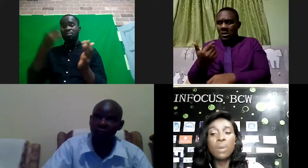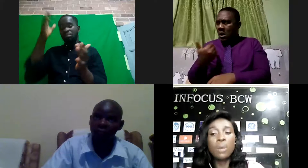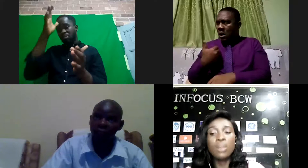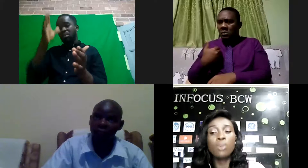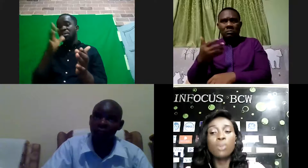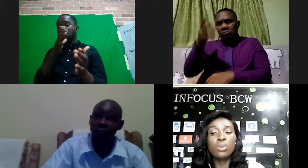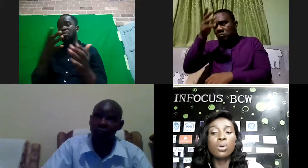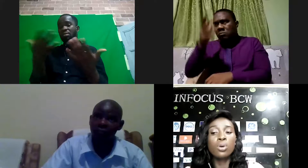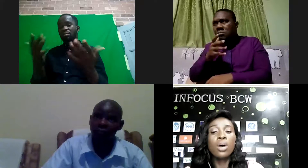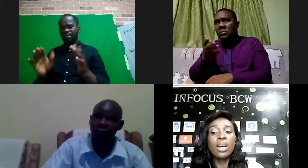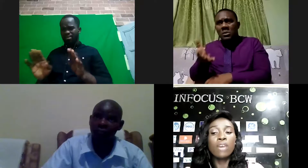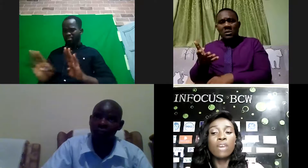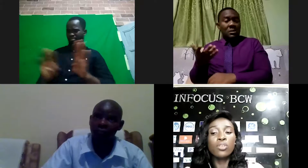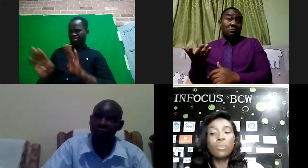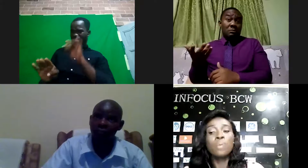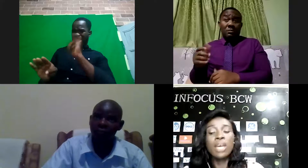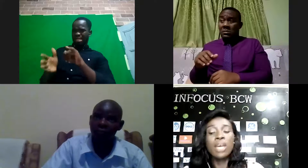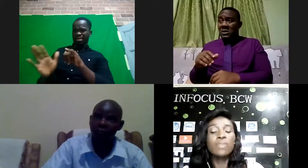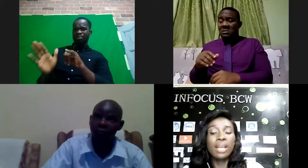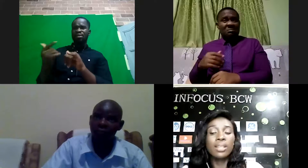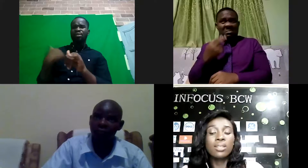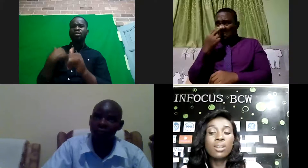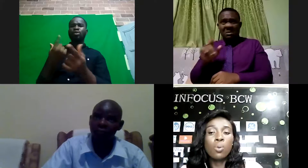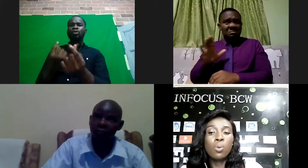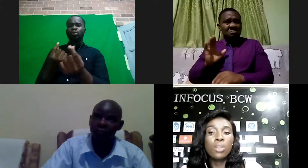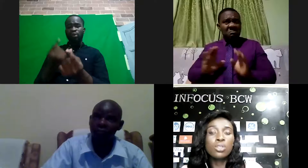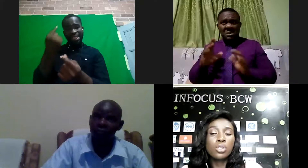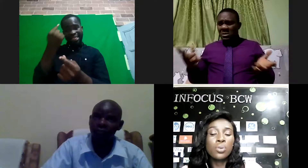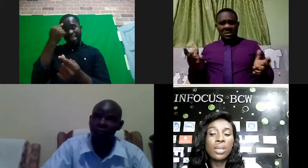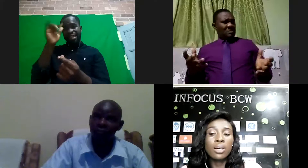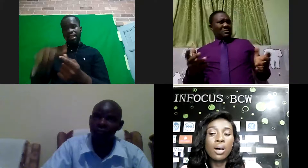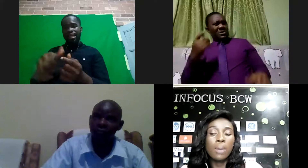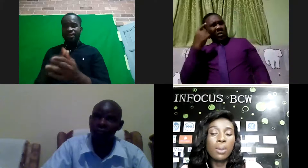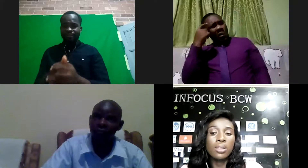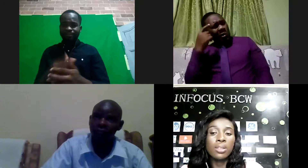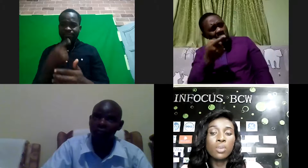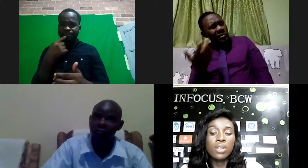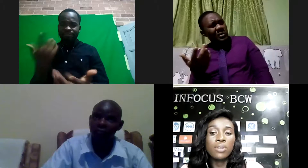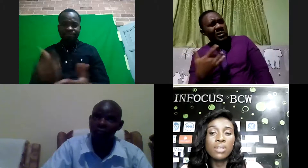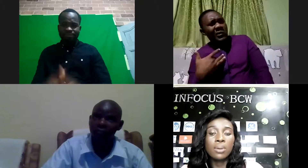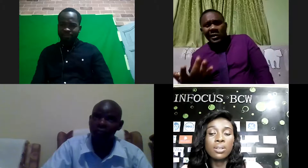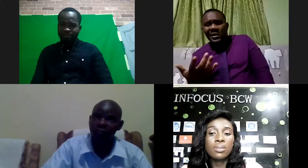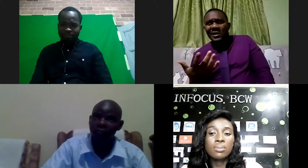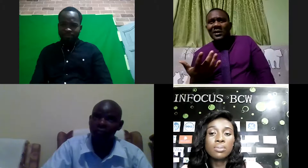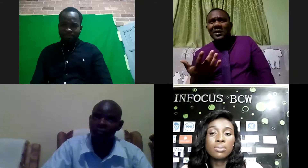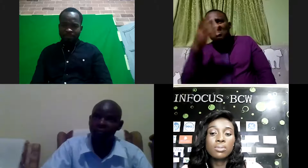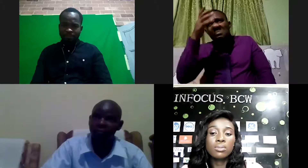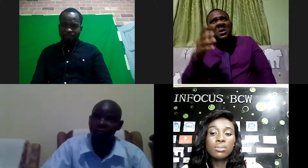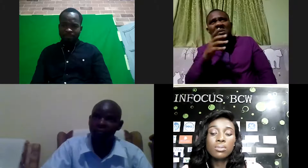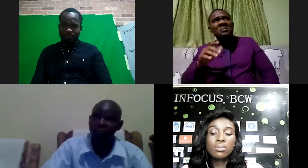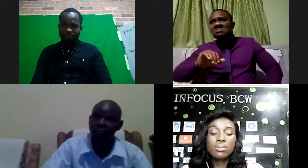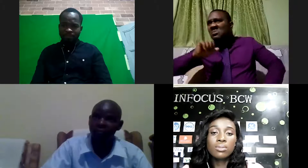where certain parents also kind of behave like this. What do you think about this? What do you have to say about this?